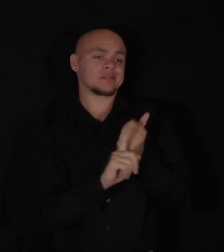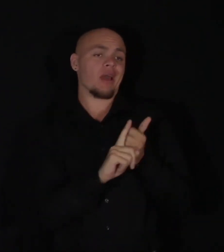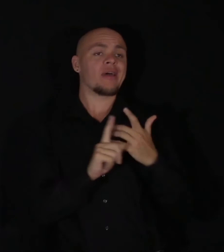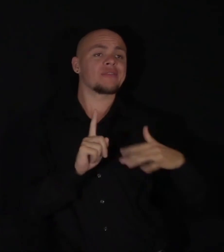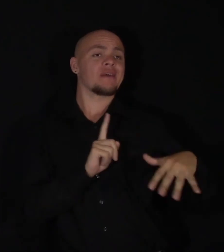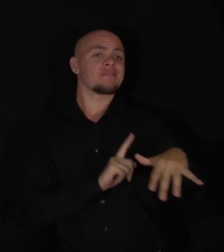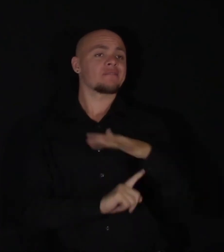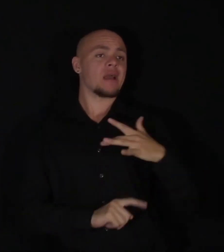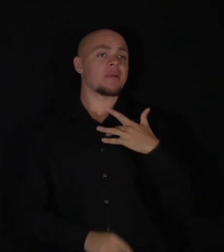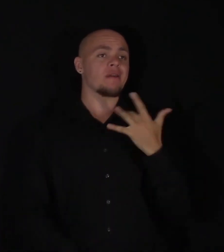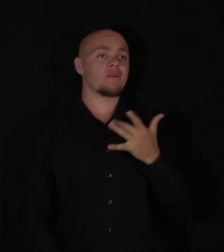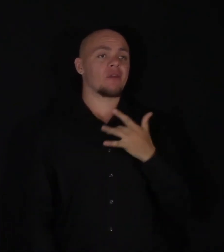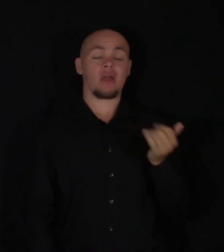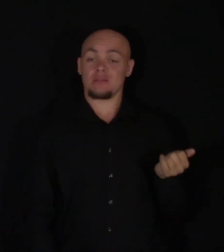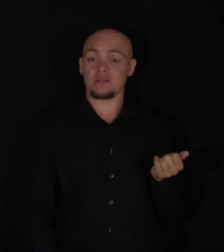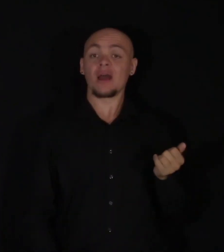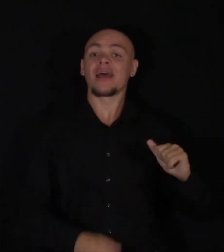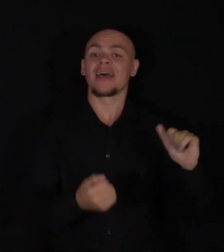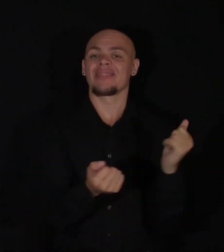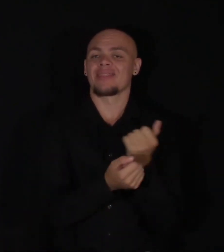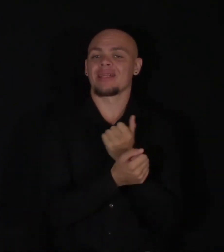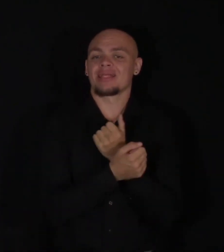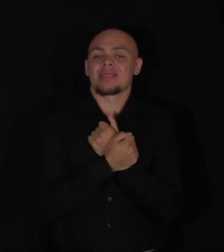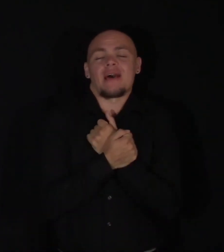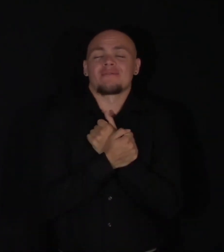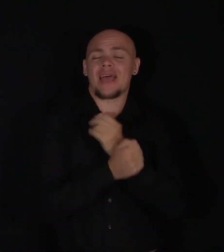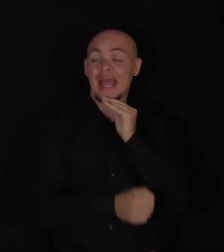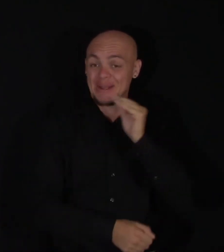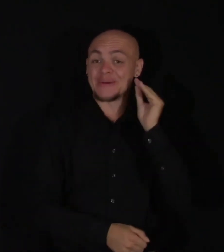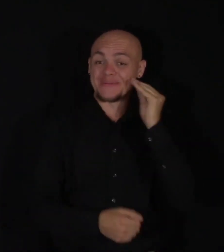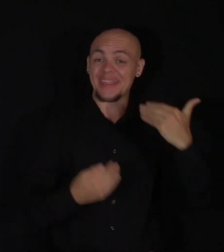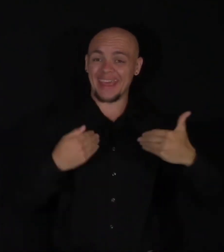feel and how much love they get at home.